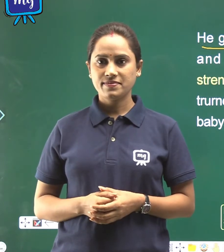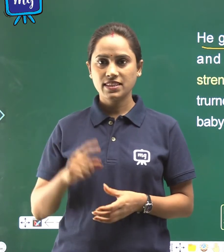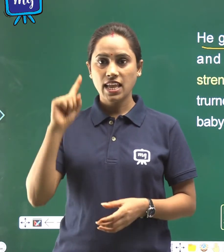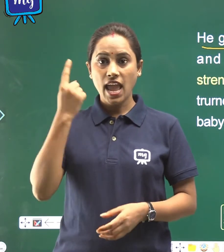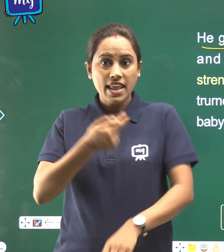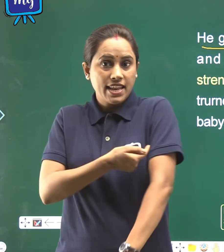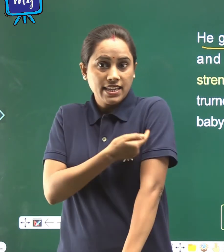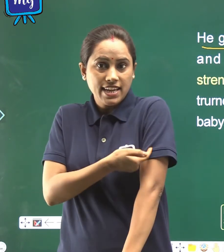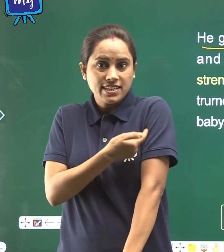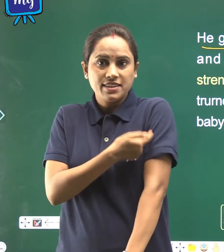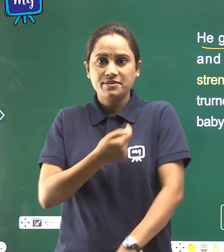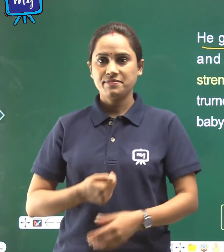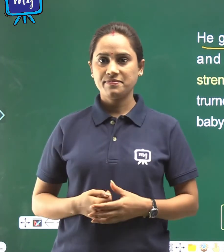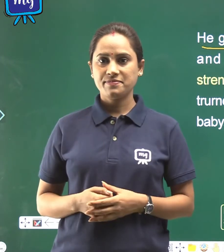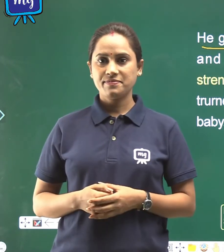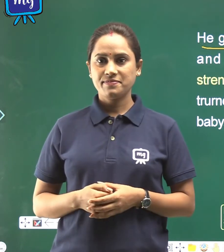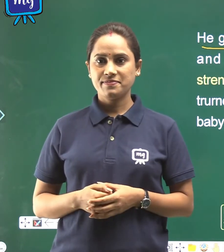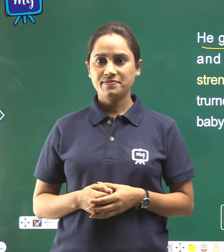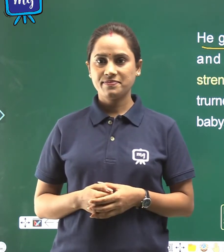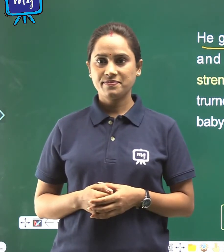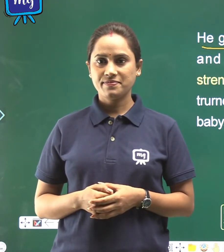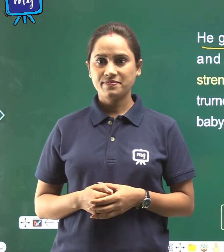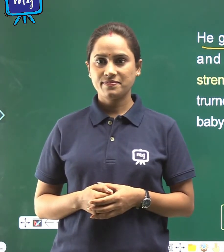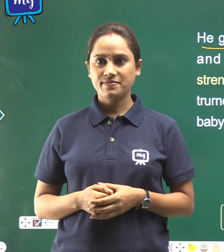an injection